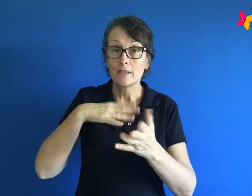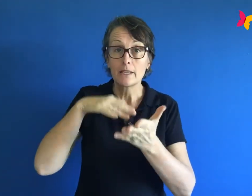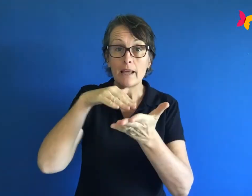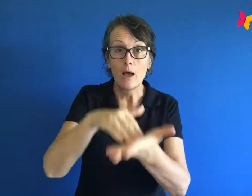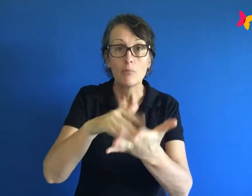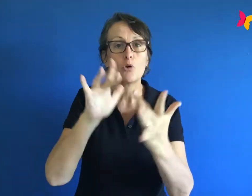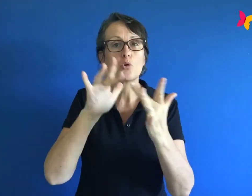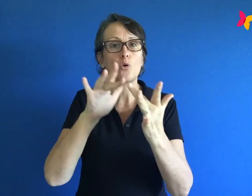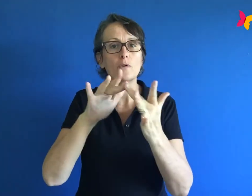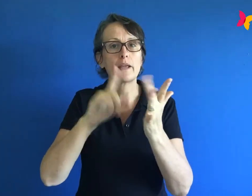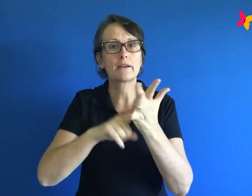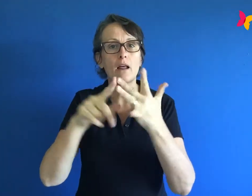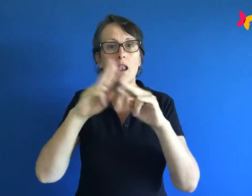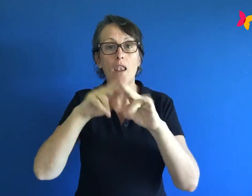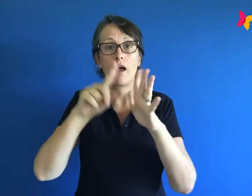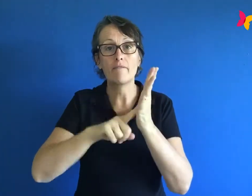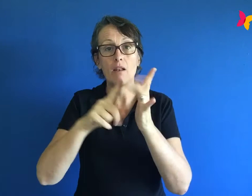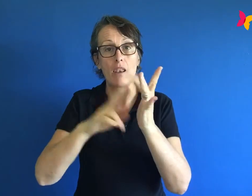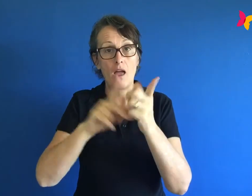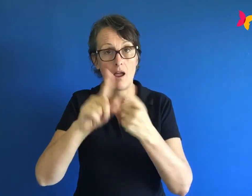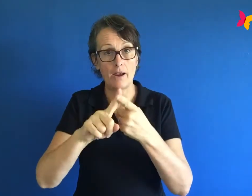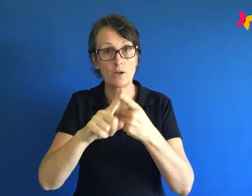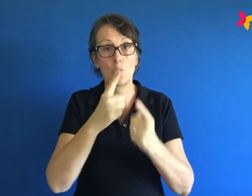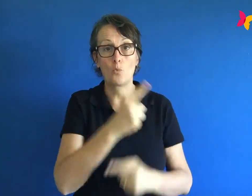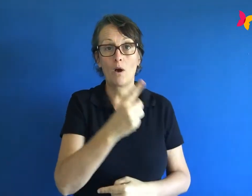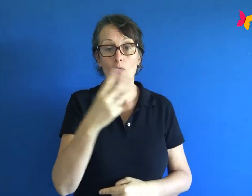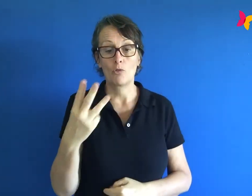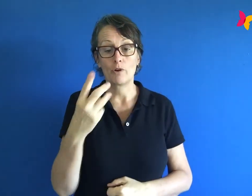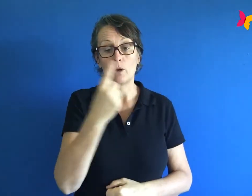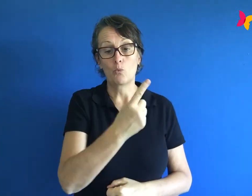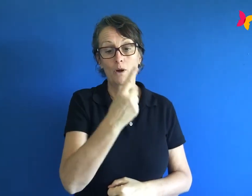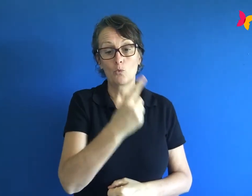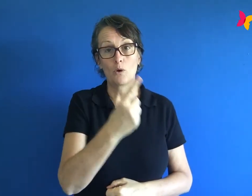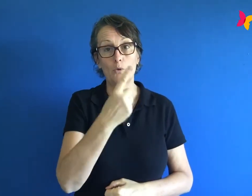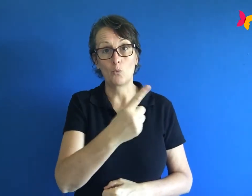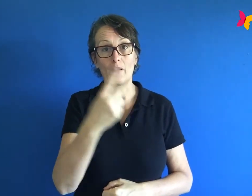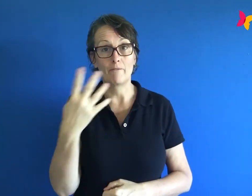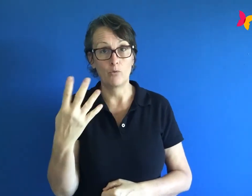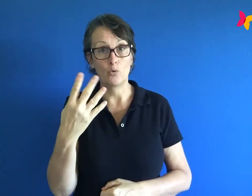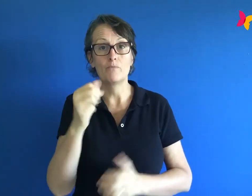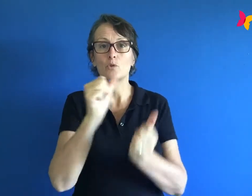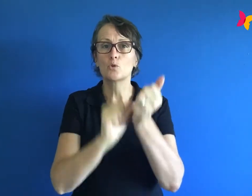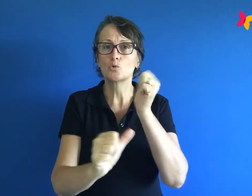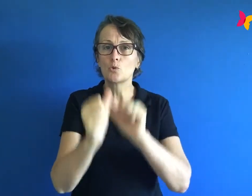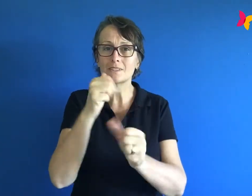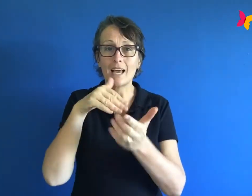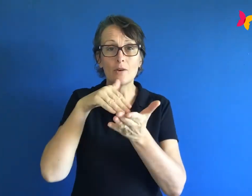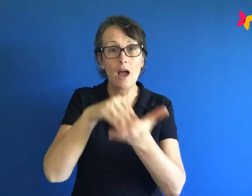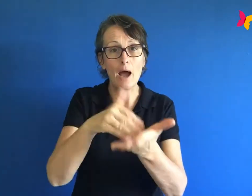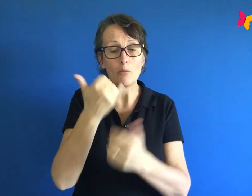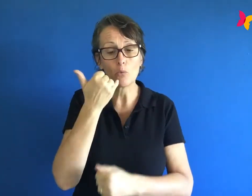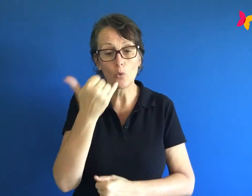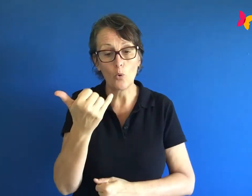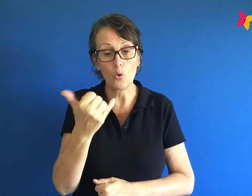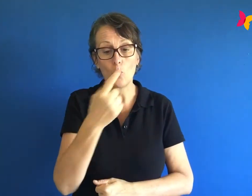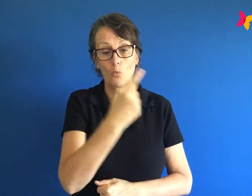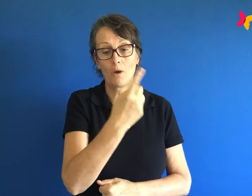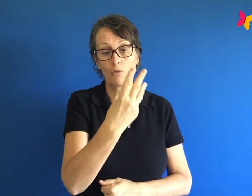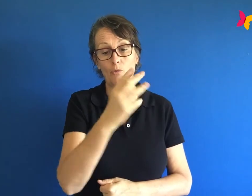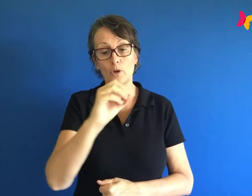Lifeline on 13 11 14, Suicide Callback Service on 1300 659 467, and